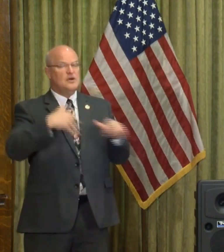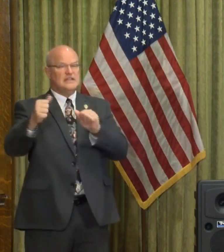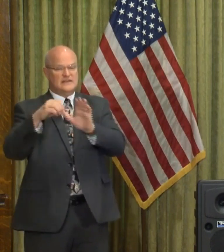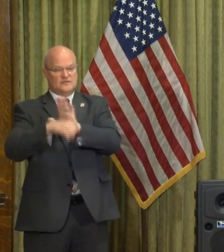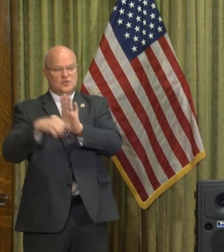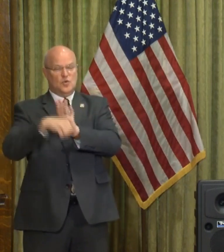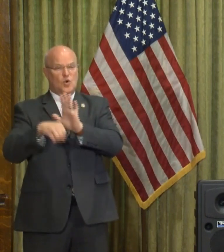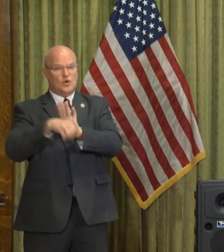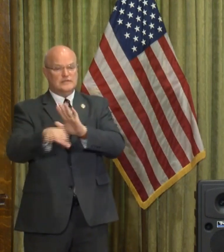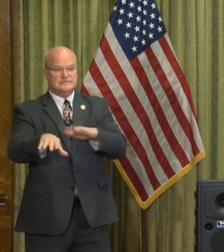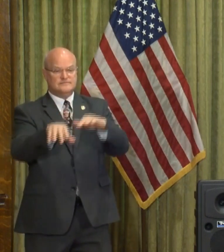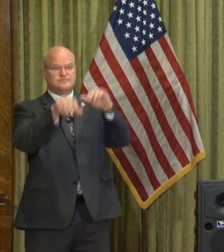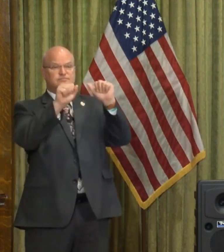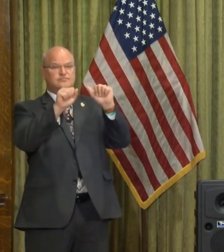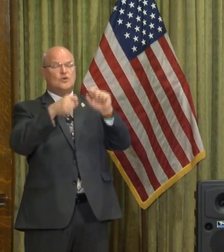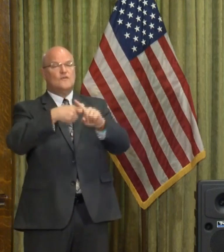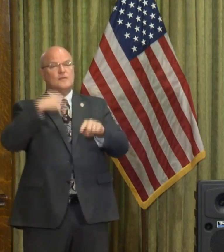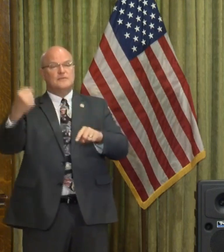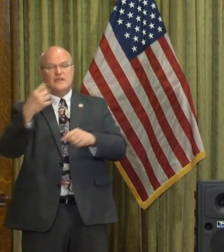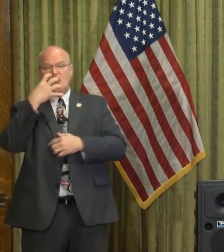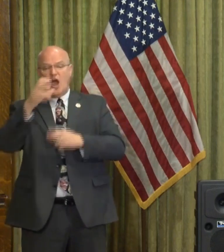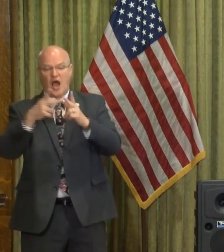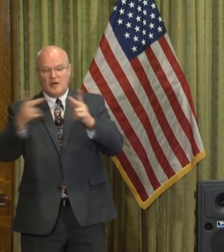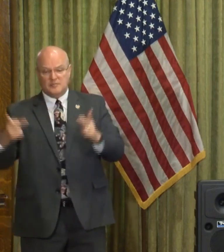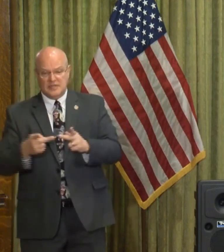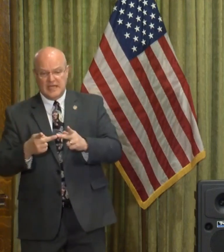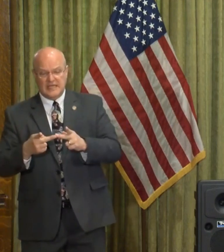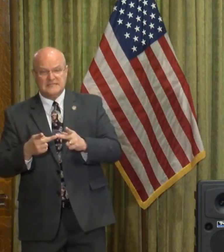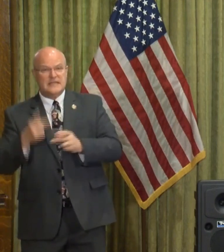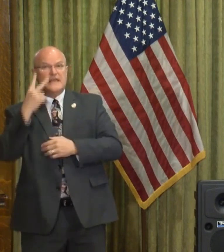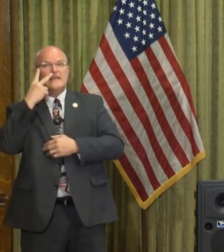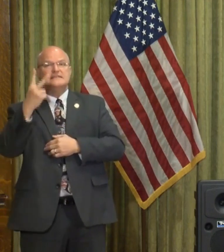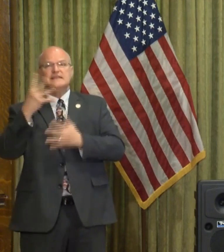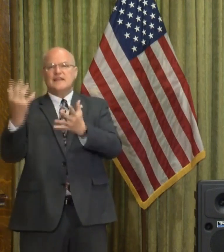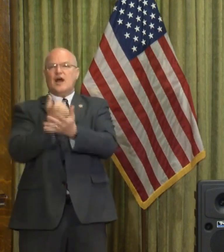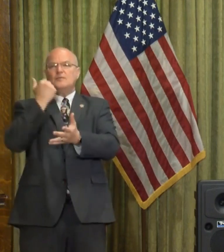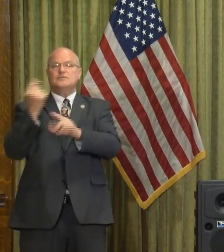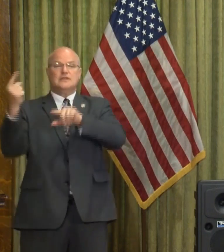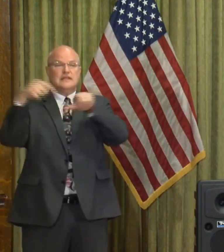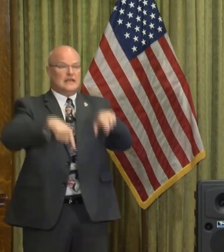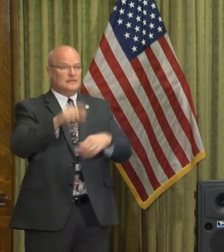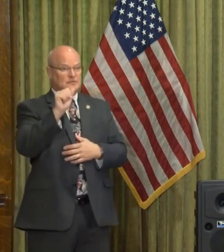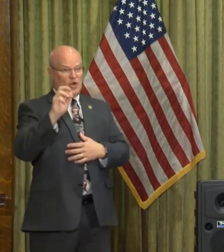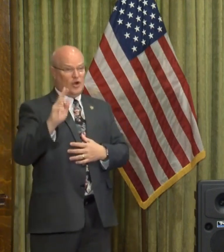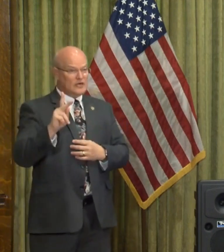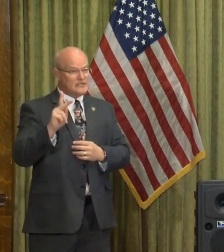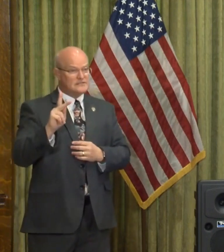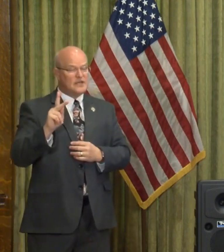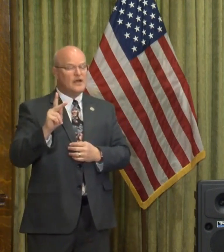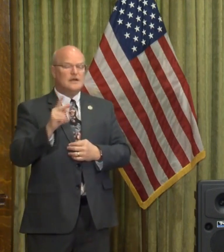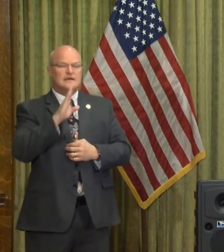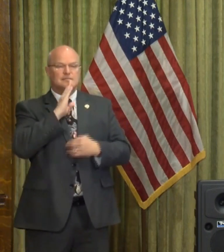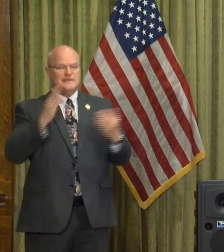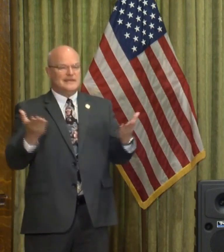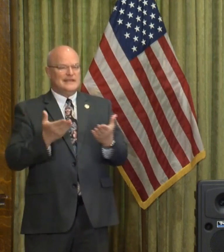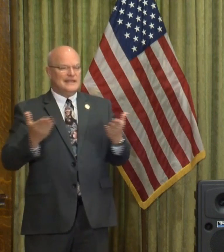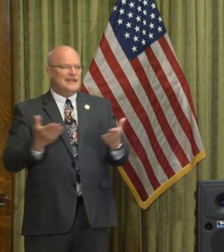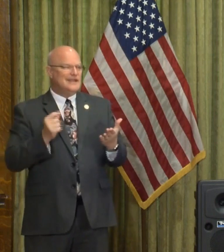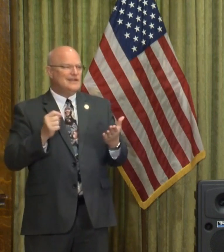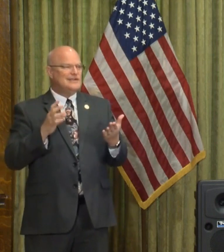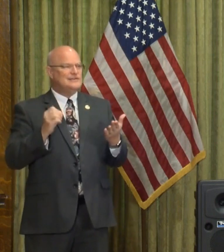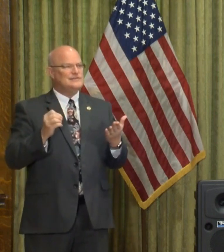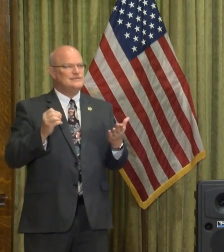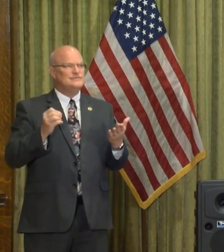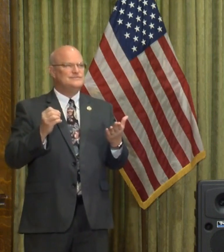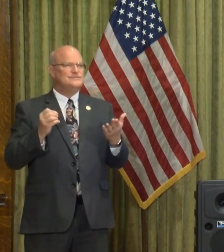people leave New Orleans, or they go from another hot spot. They see the opportunity to come to Arkansas, to be